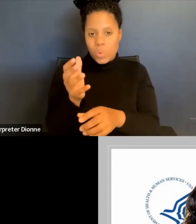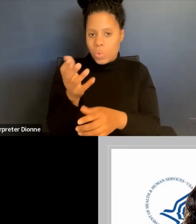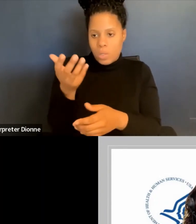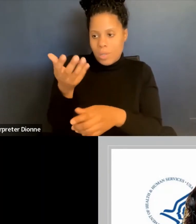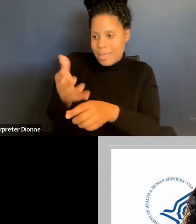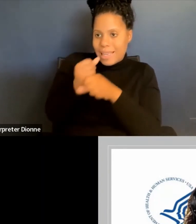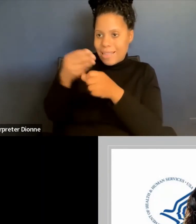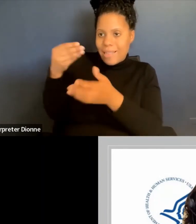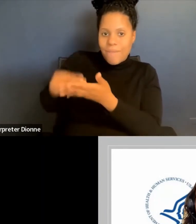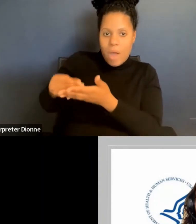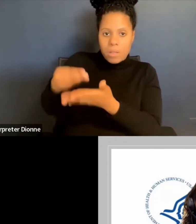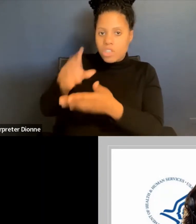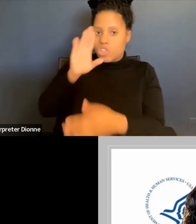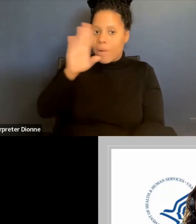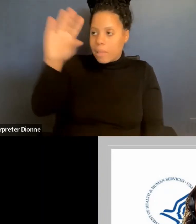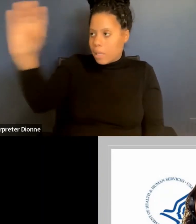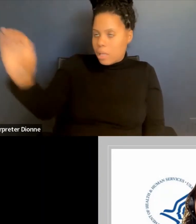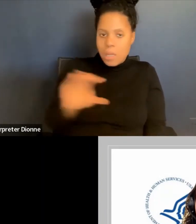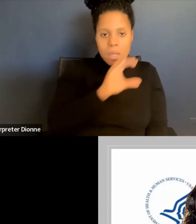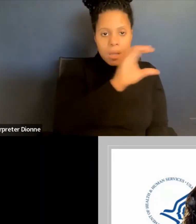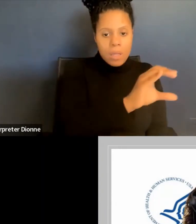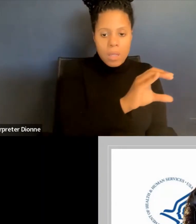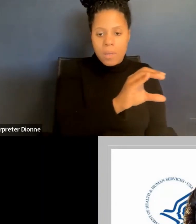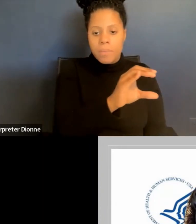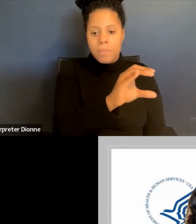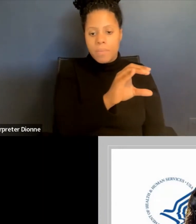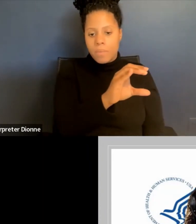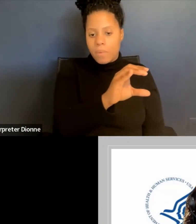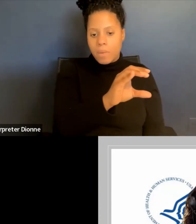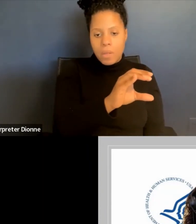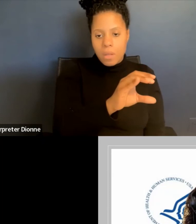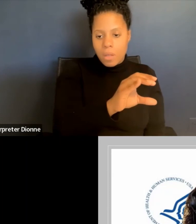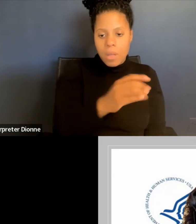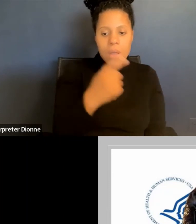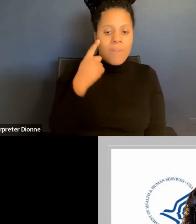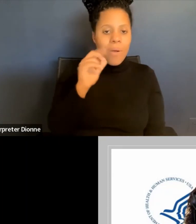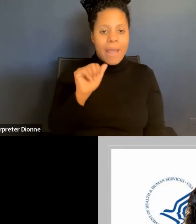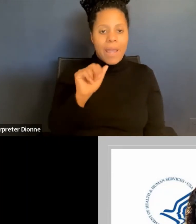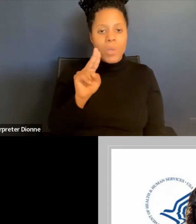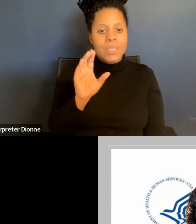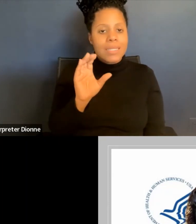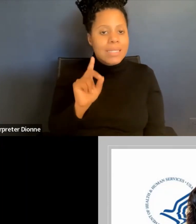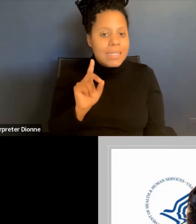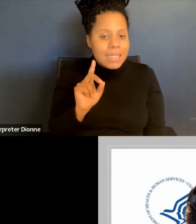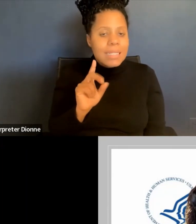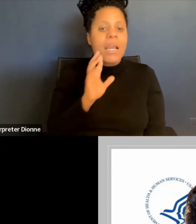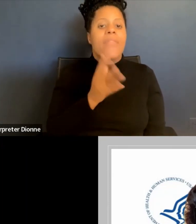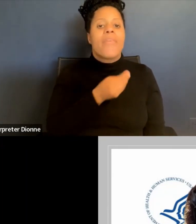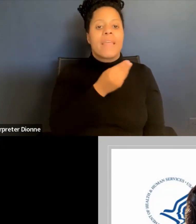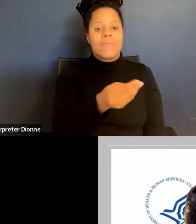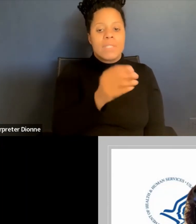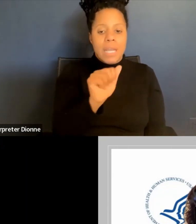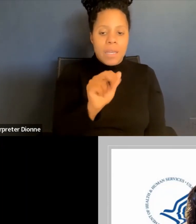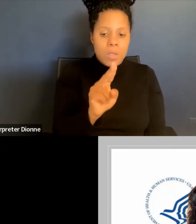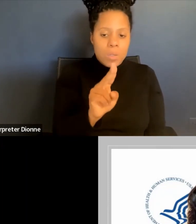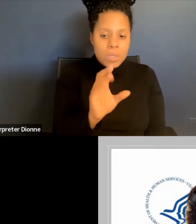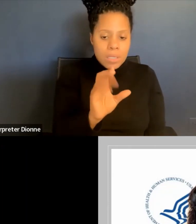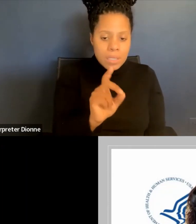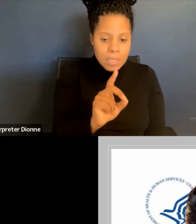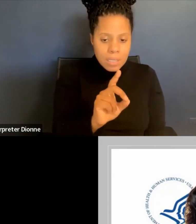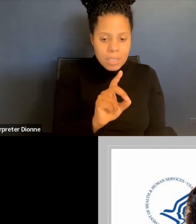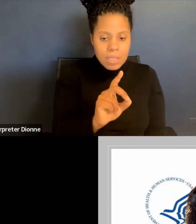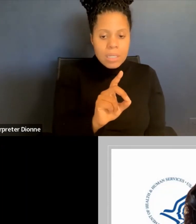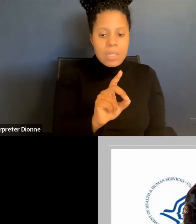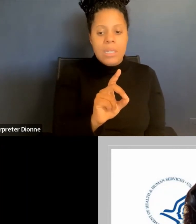if this question was to AUCD and have them give them to AUCD units? We don't have an ACL any funding